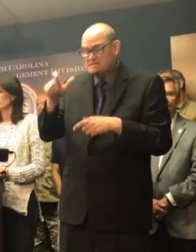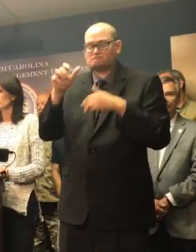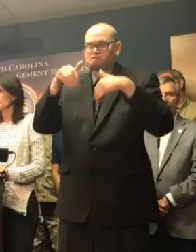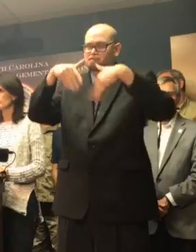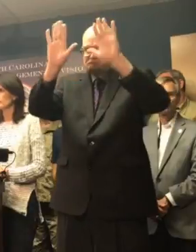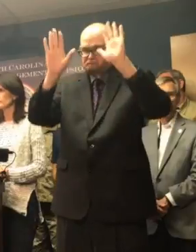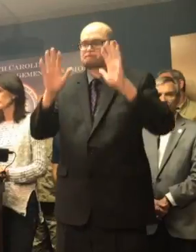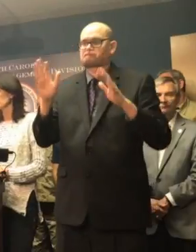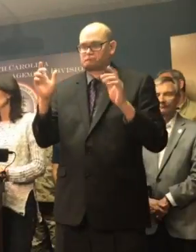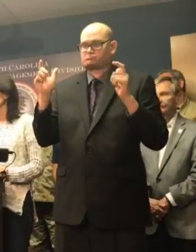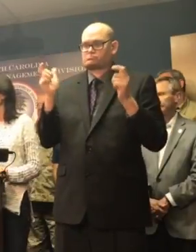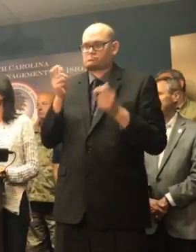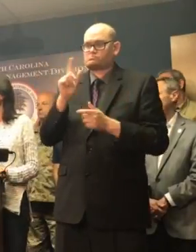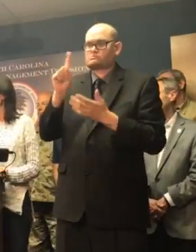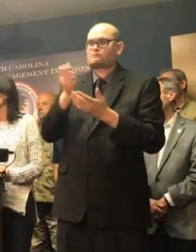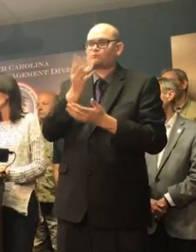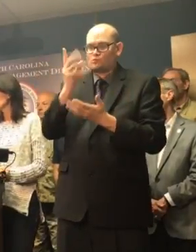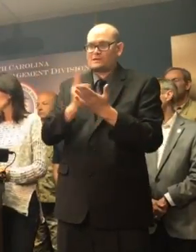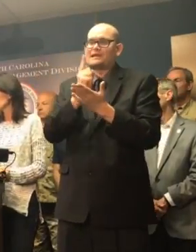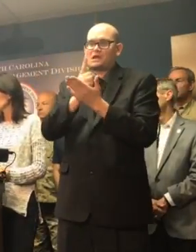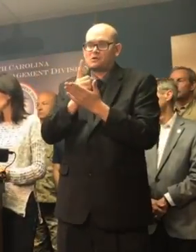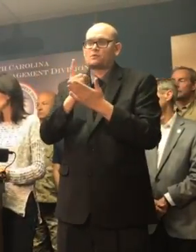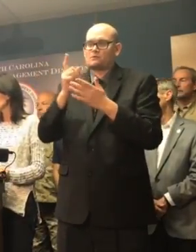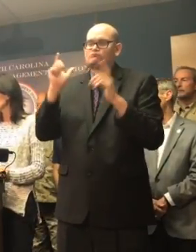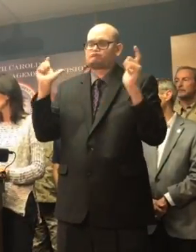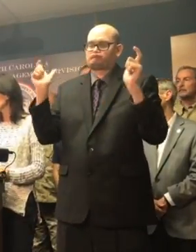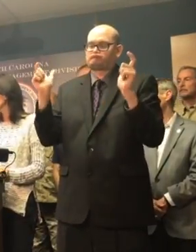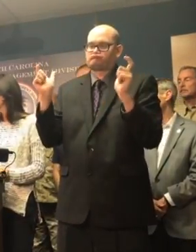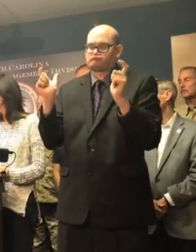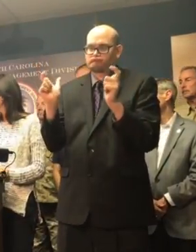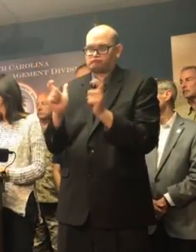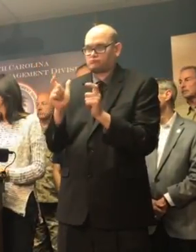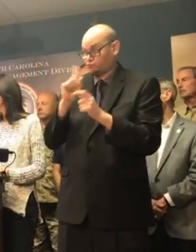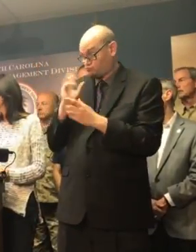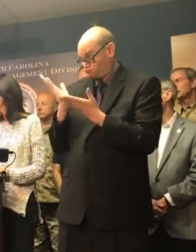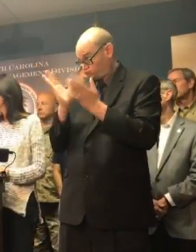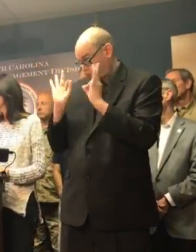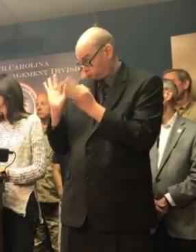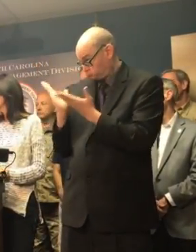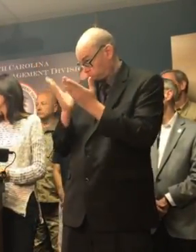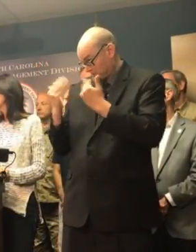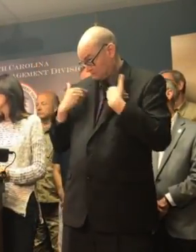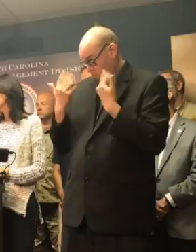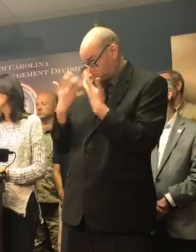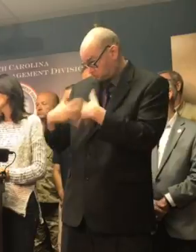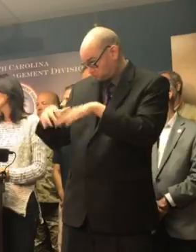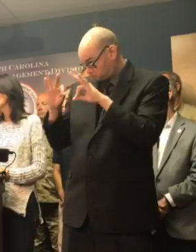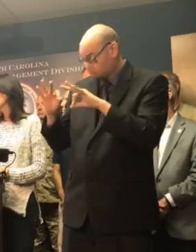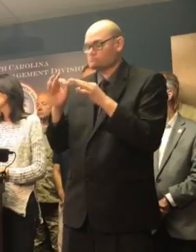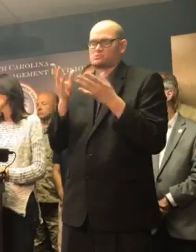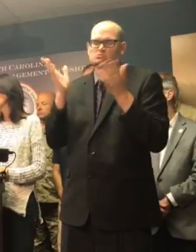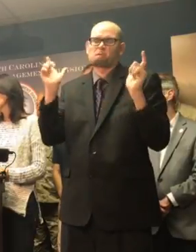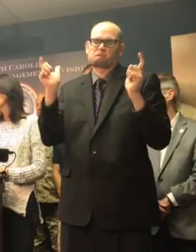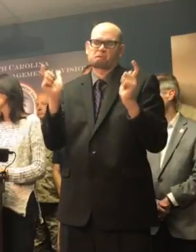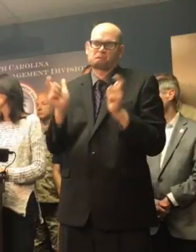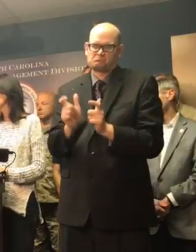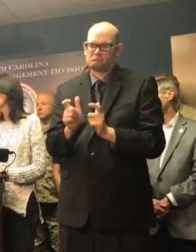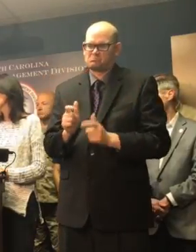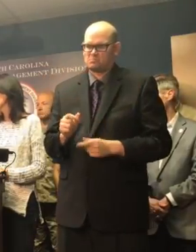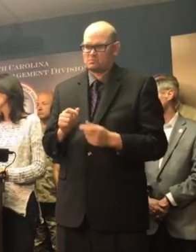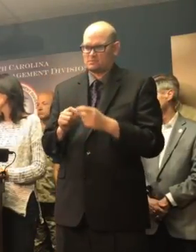well. And Secretary Hall, was that just from Beaufort and Charleston counties? That just was Charleston? primarily from